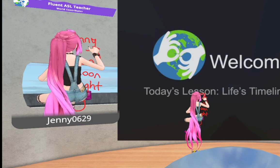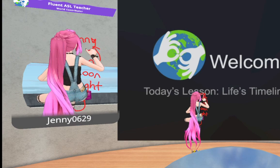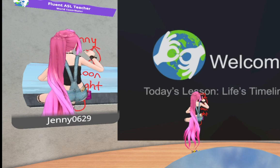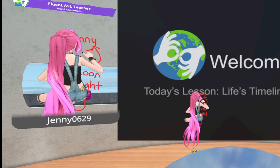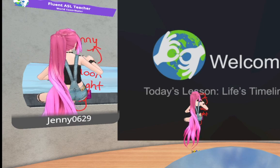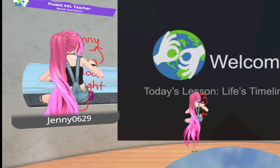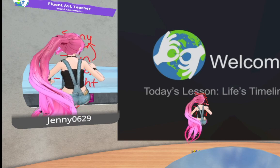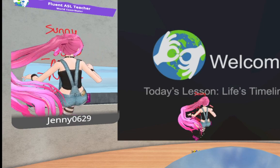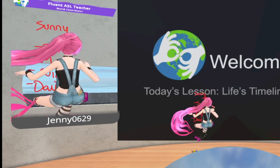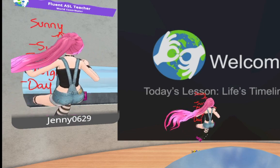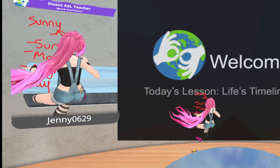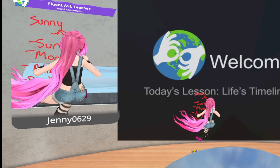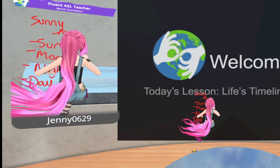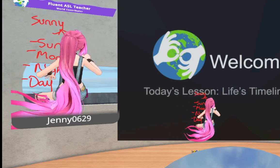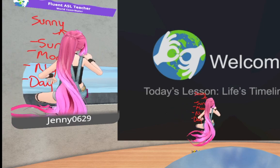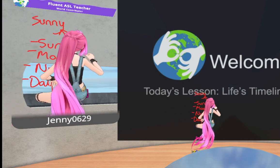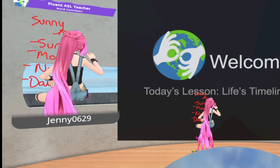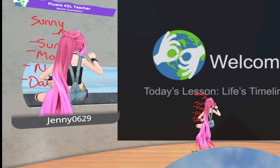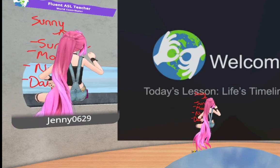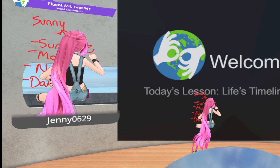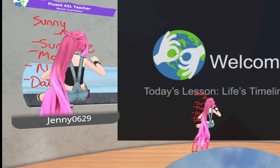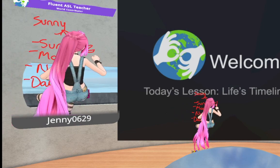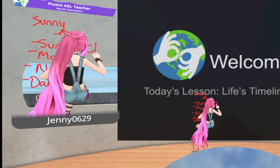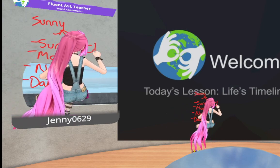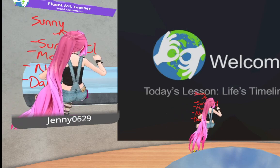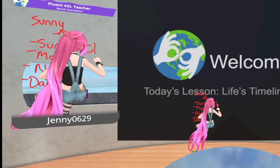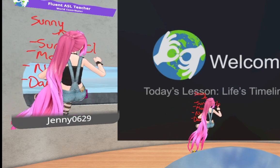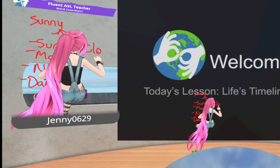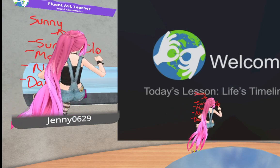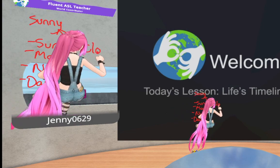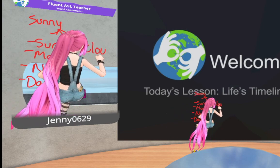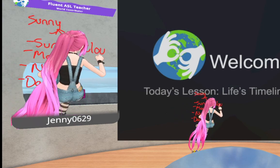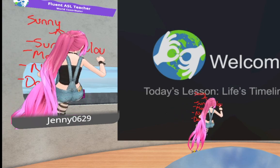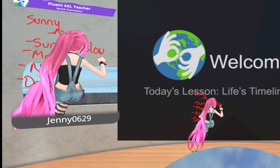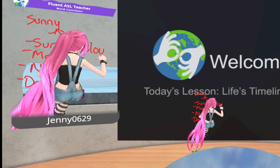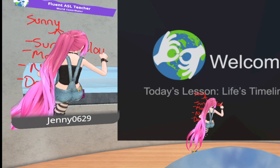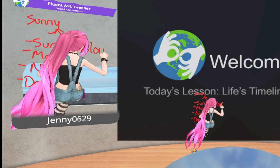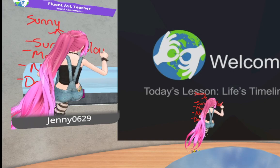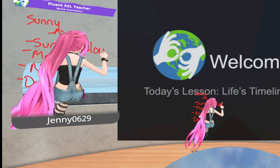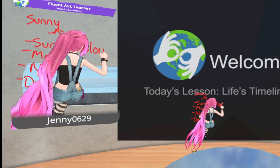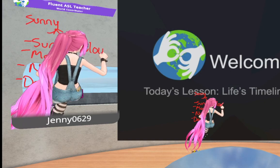a sunny morning. Opposite of sunny, we're gonna say